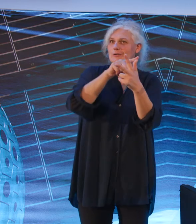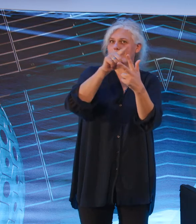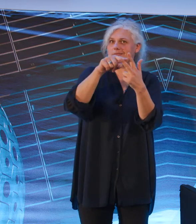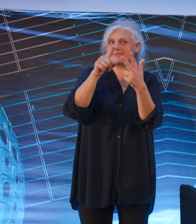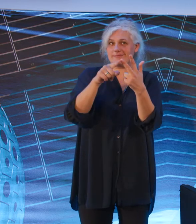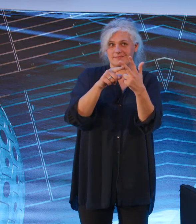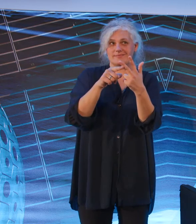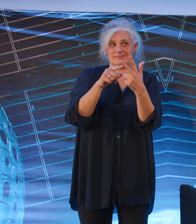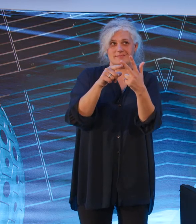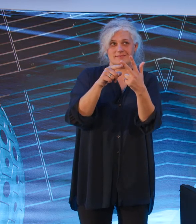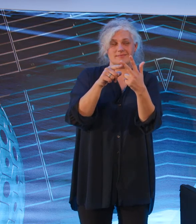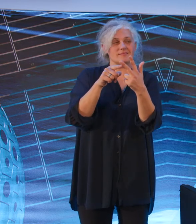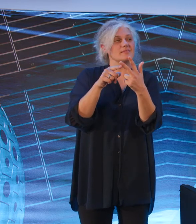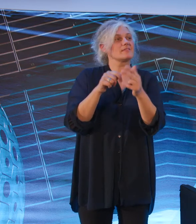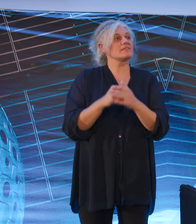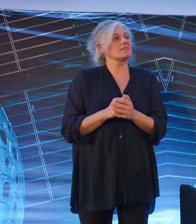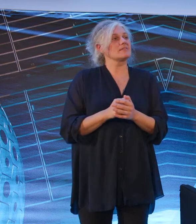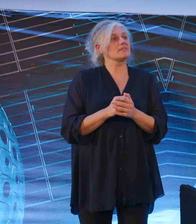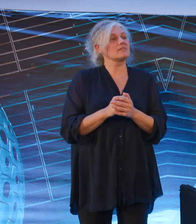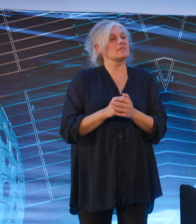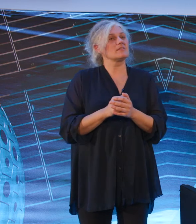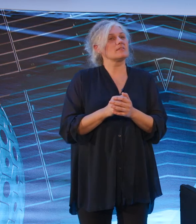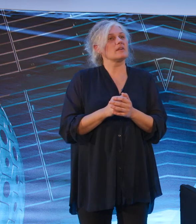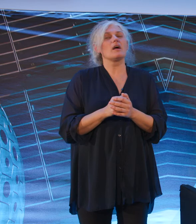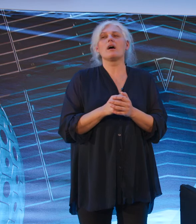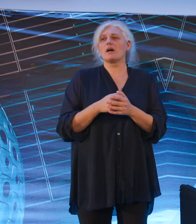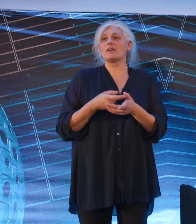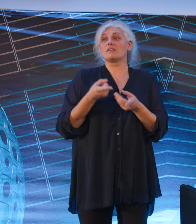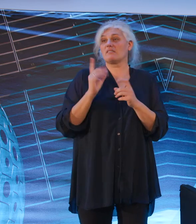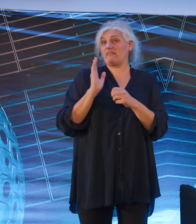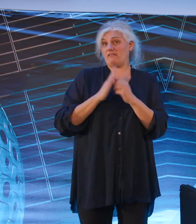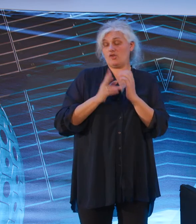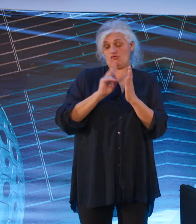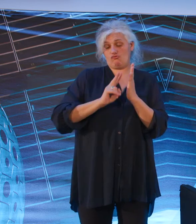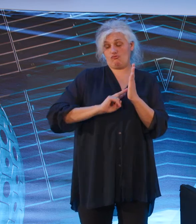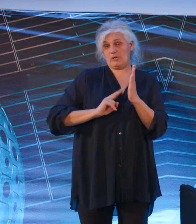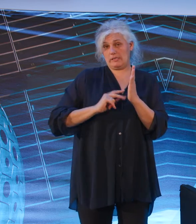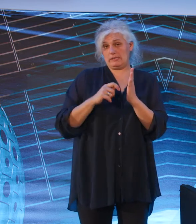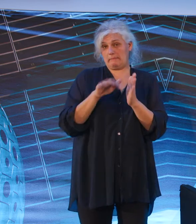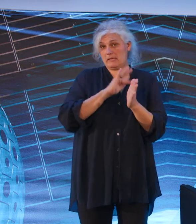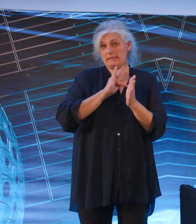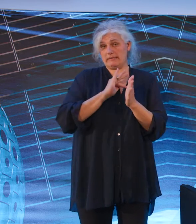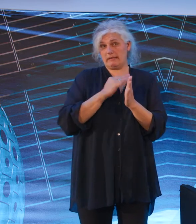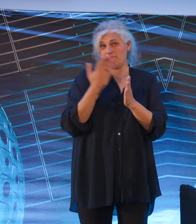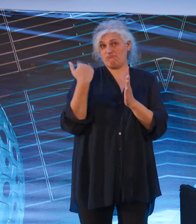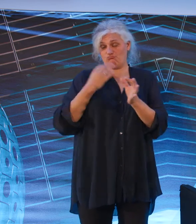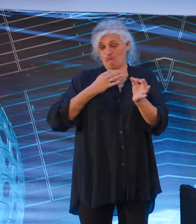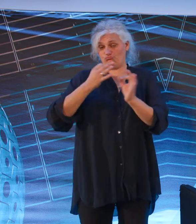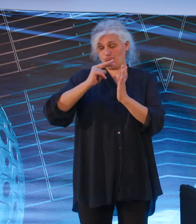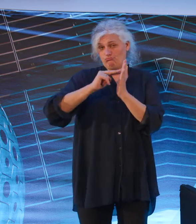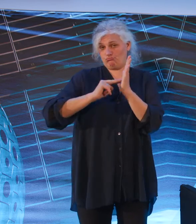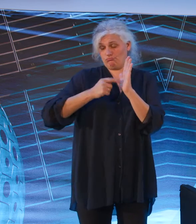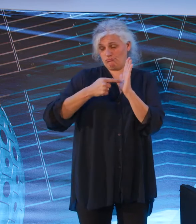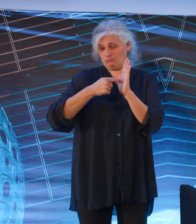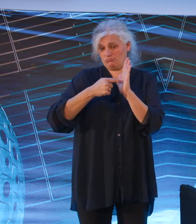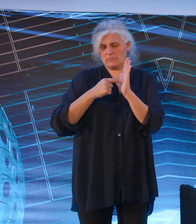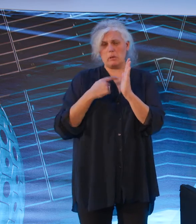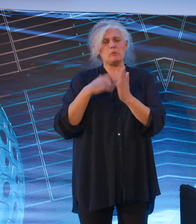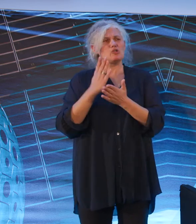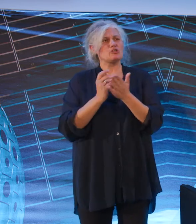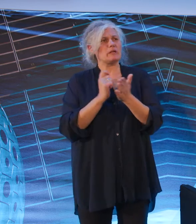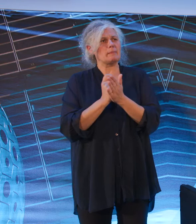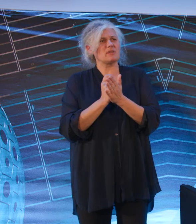And having written quite a few strategy documents myself in my time, those are the bits which you kind of think, well,